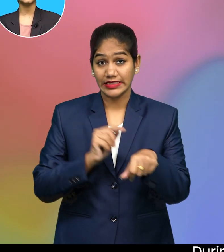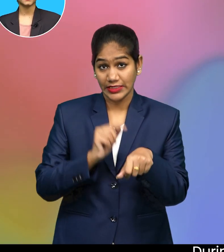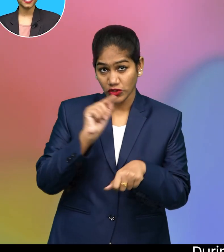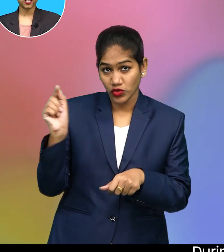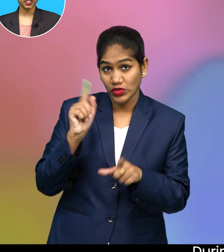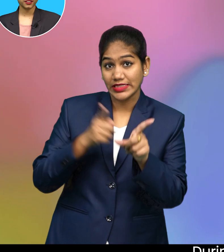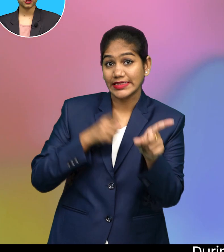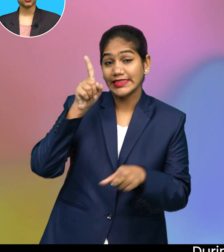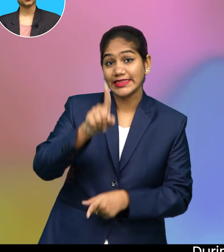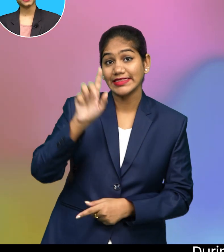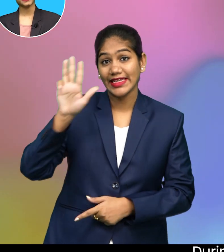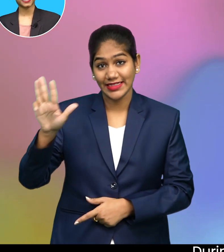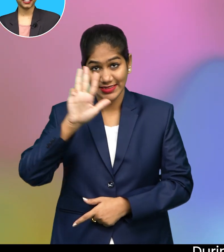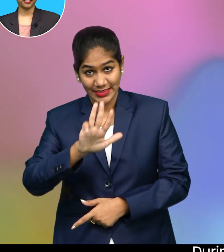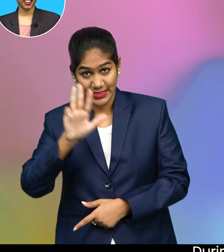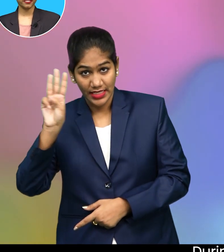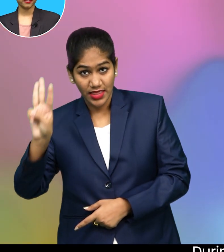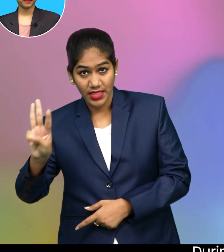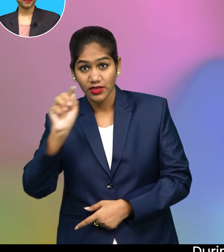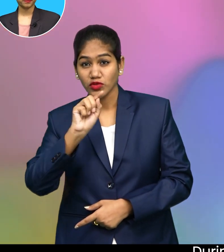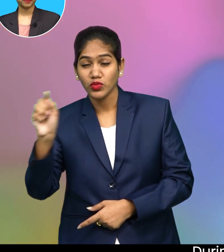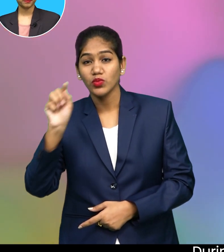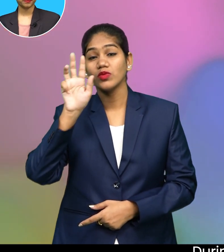During 1993 to 1995,